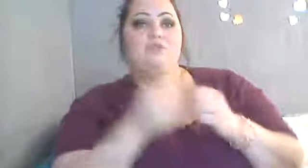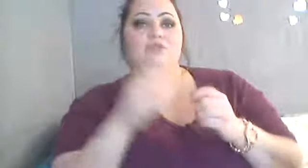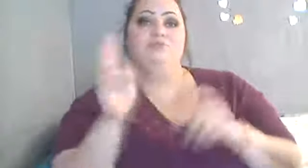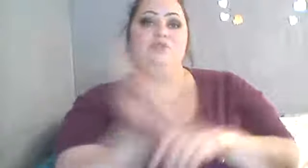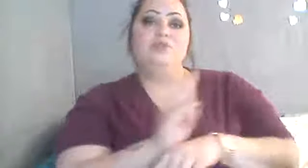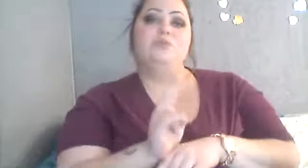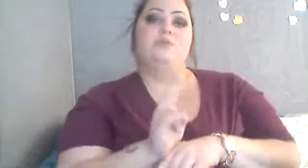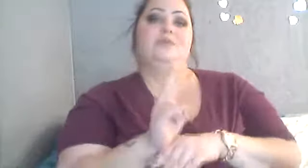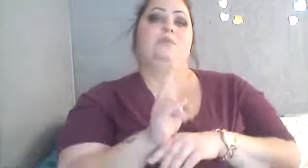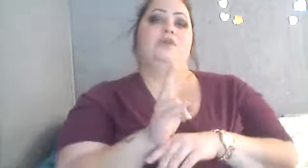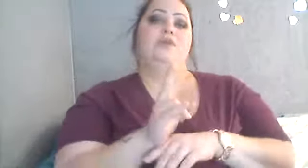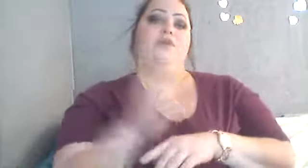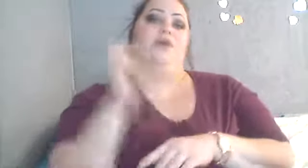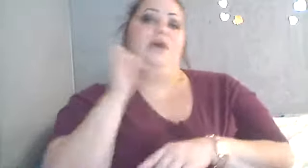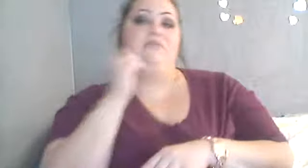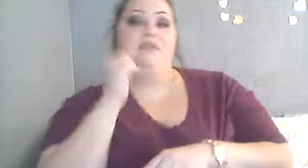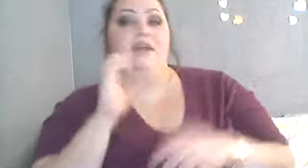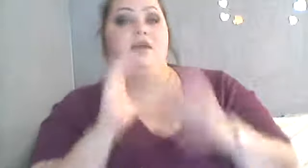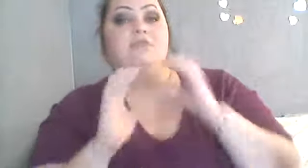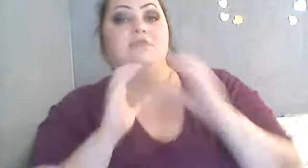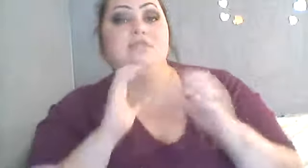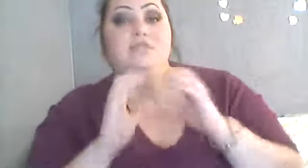to use them in your everyday conversation.